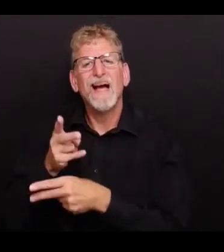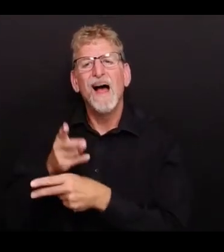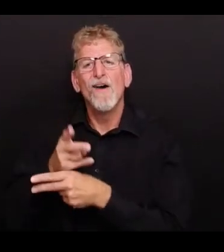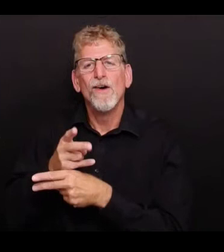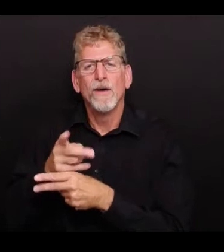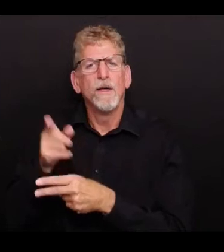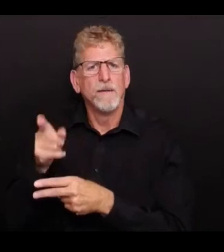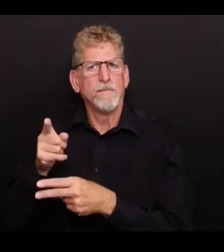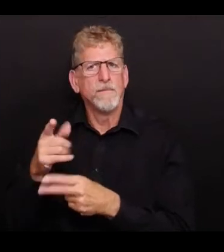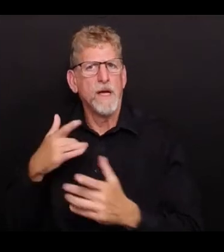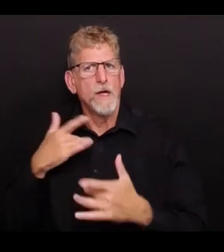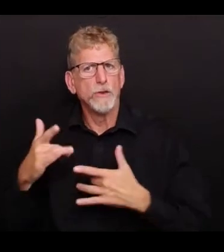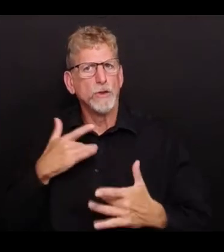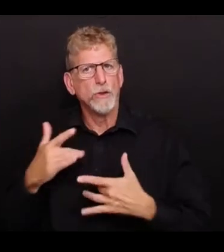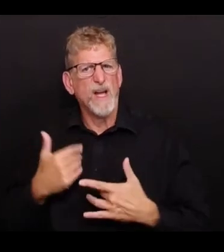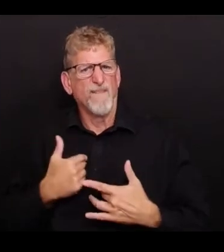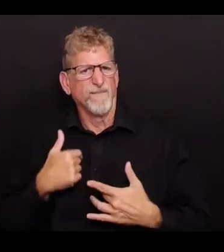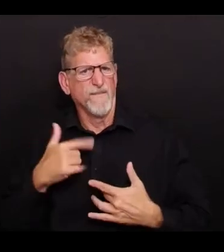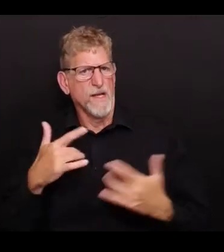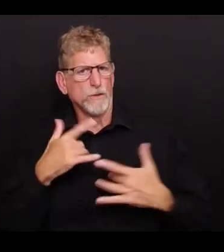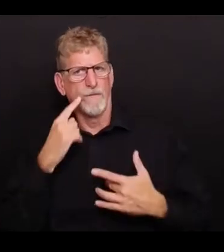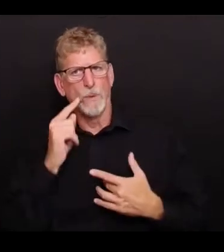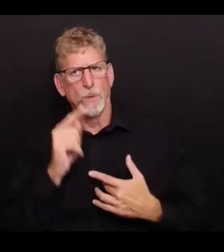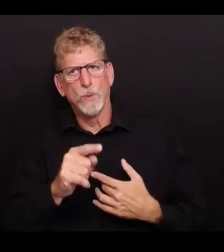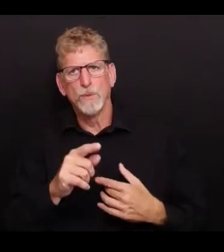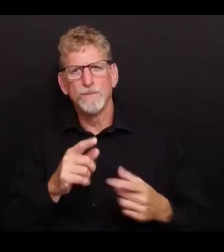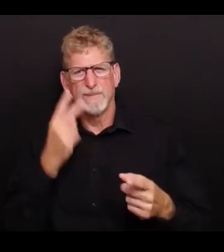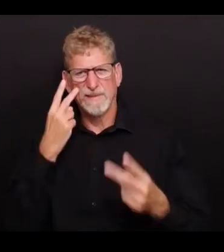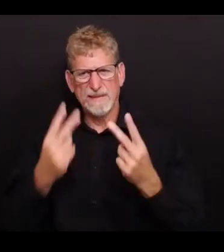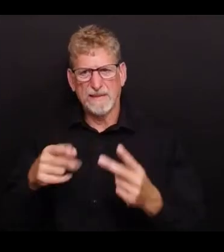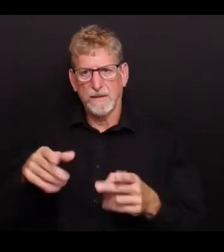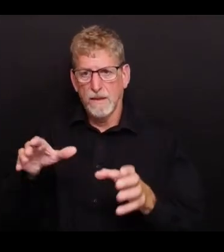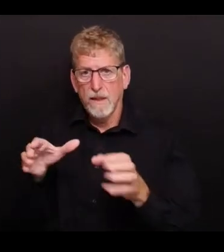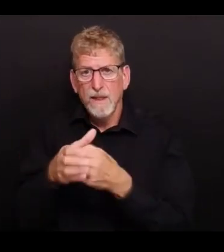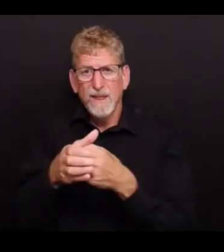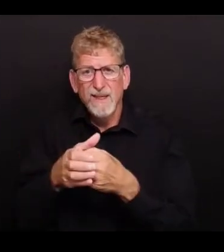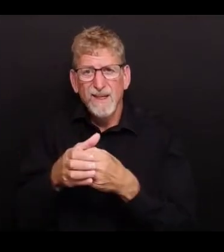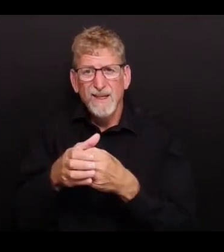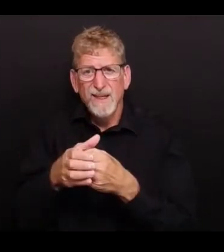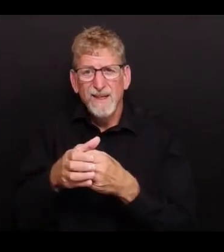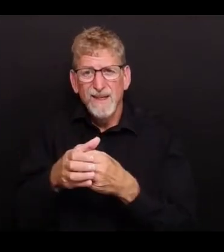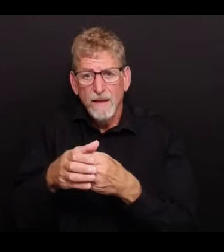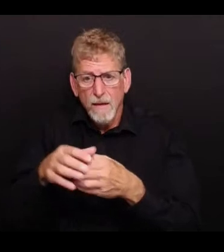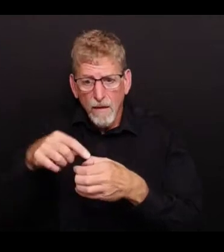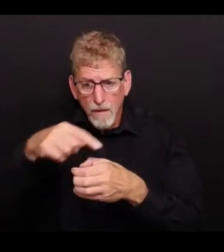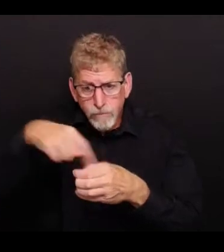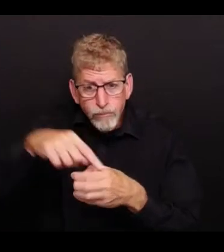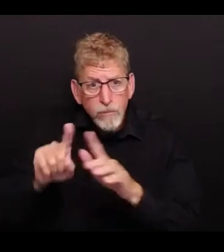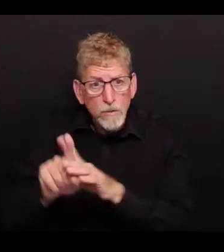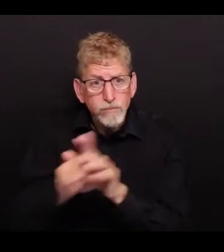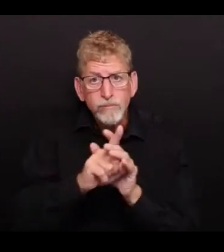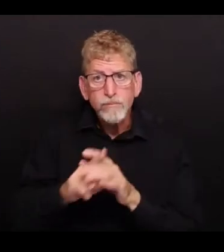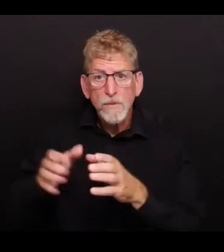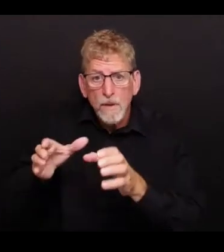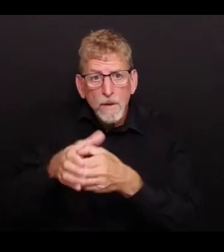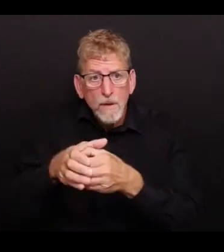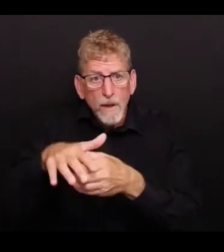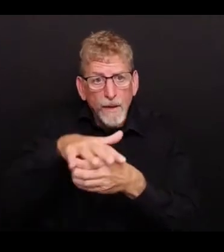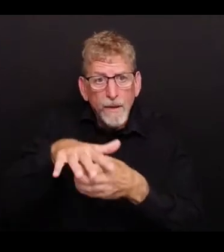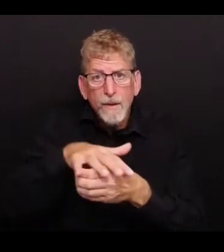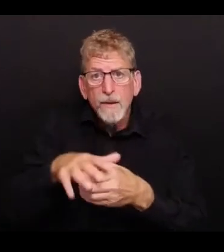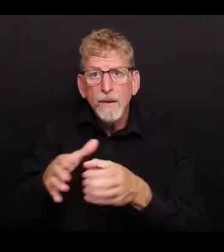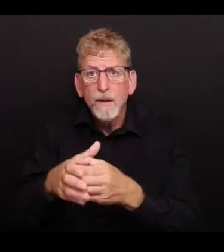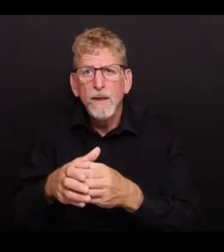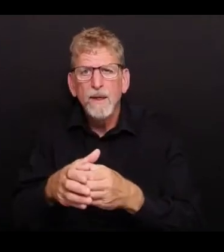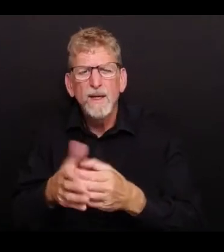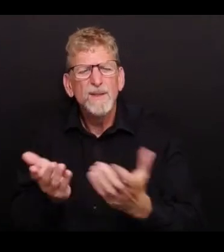you seeing specific clusters of cases breaking out? What is it exactly that has caught your